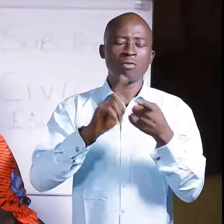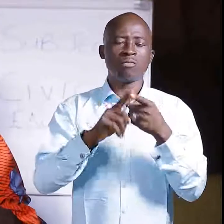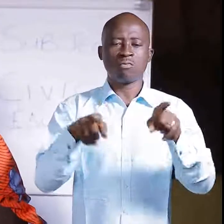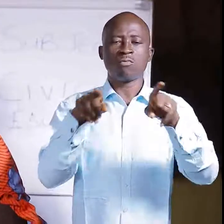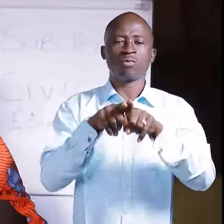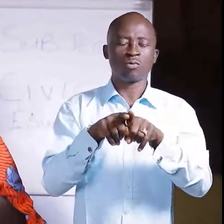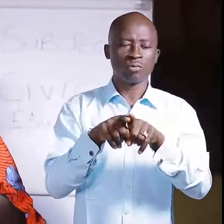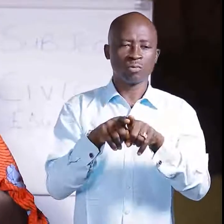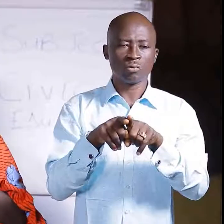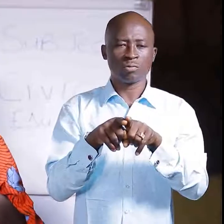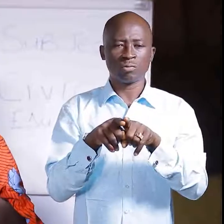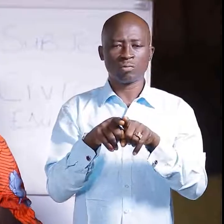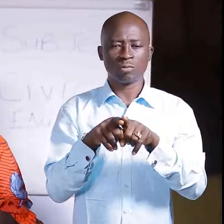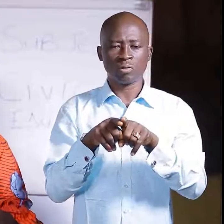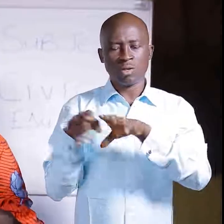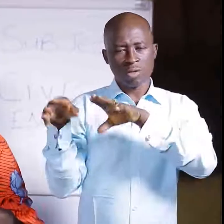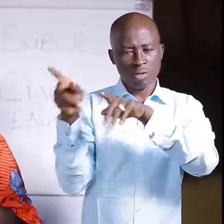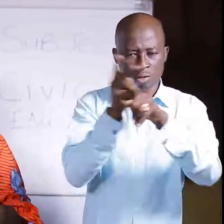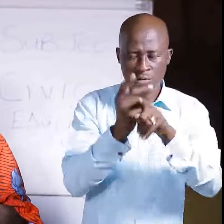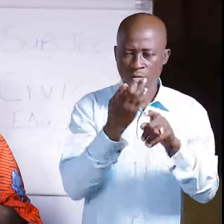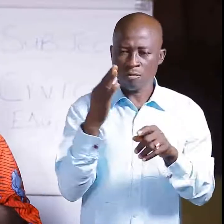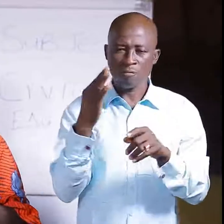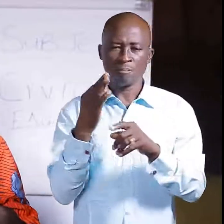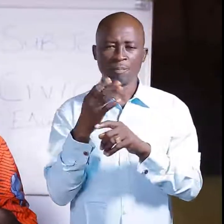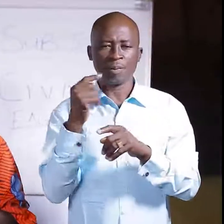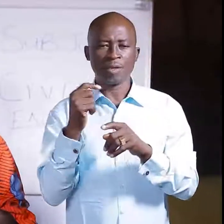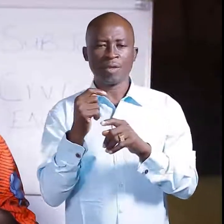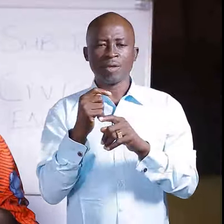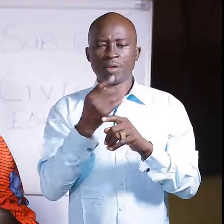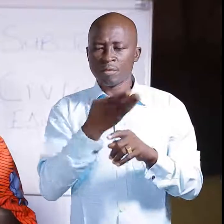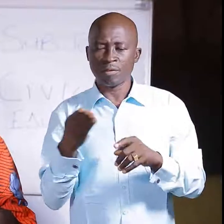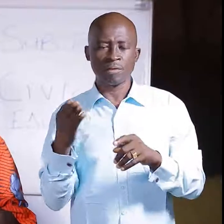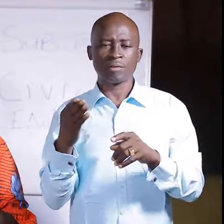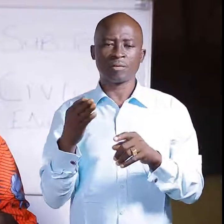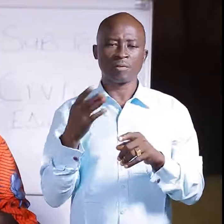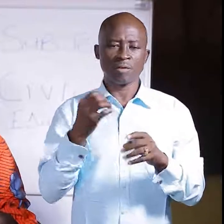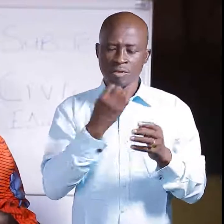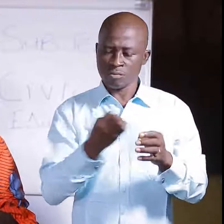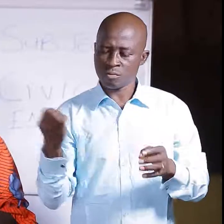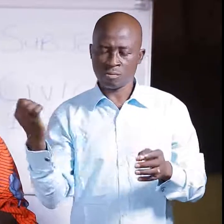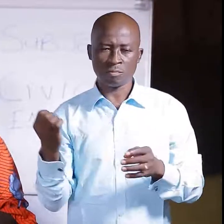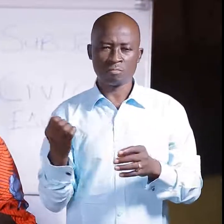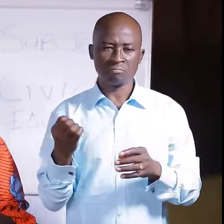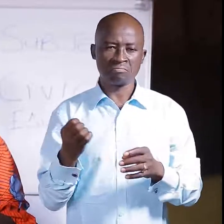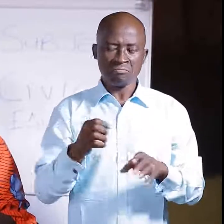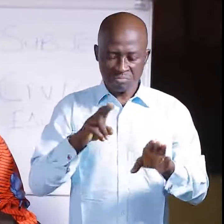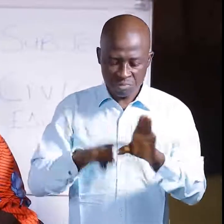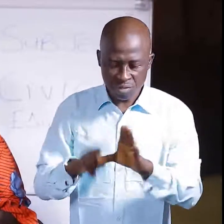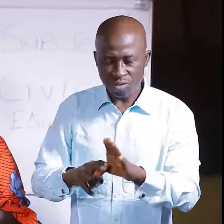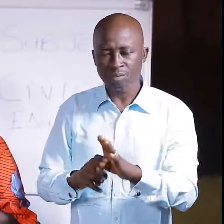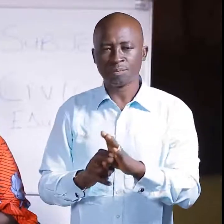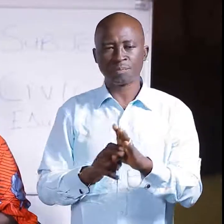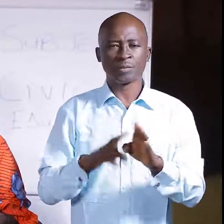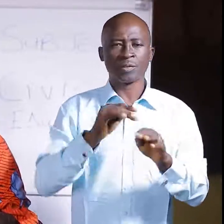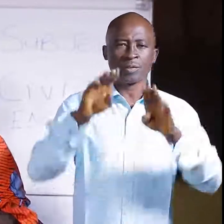also take care of the resources, the equipment, maybe the chairs,